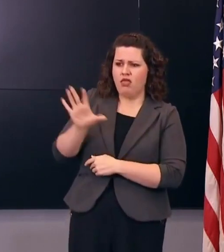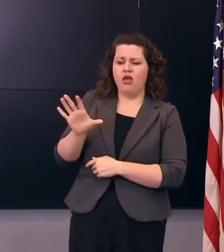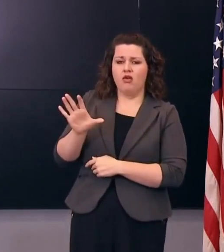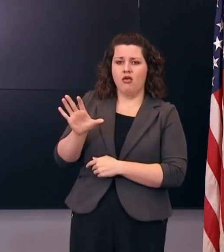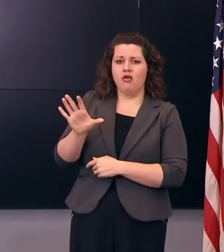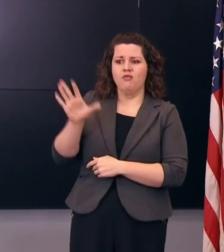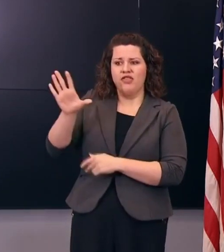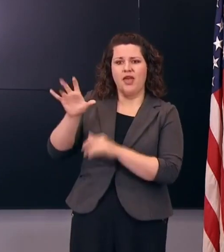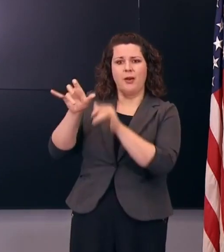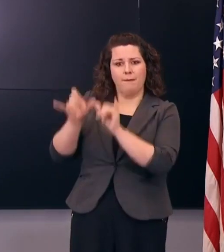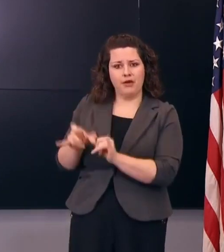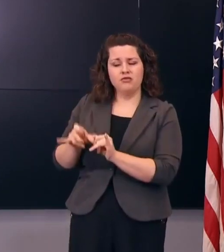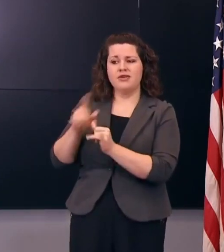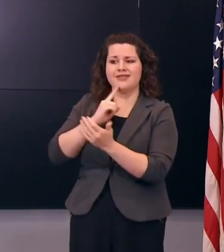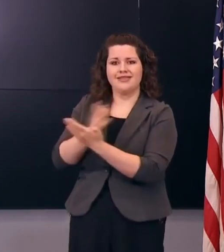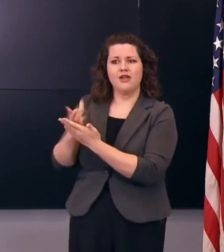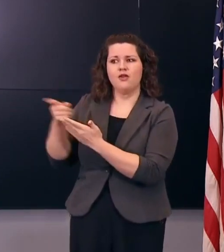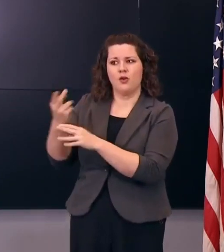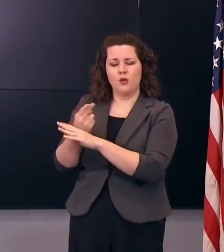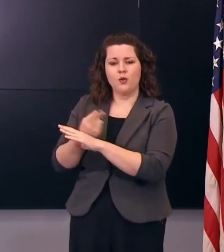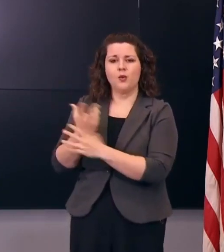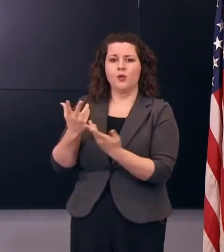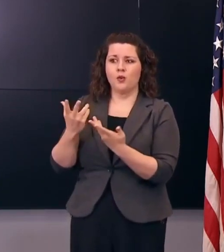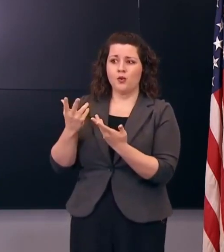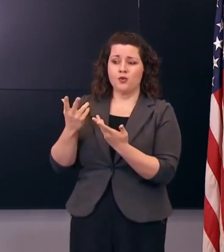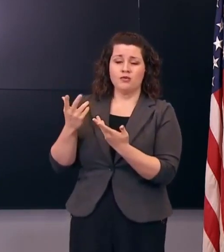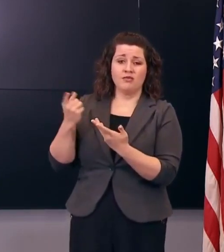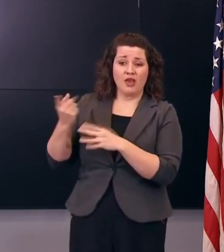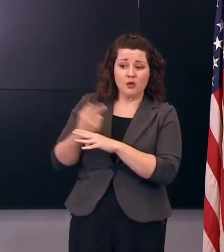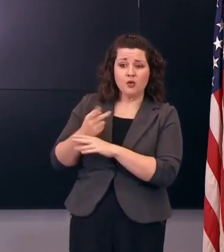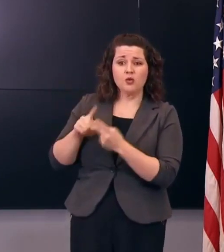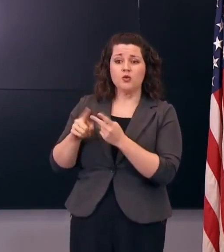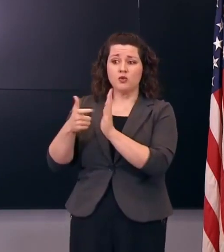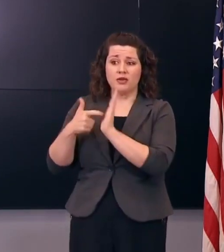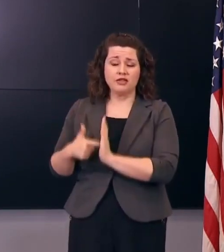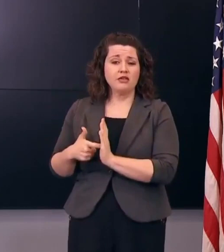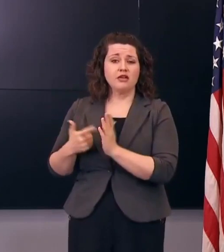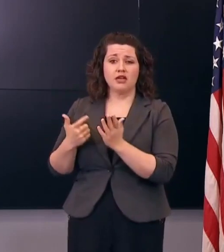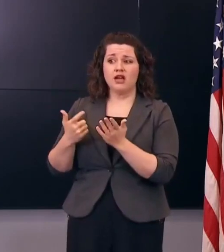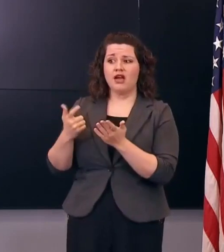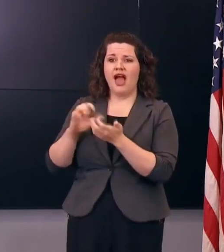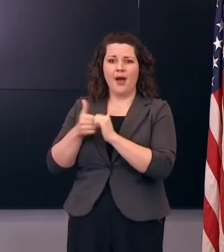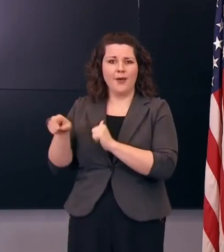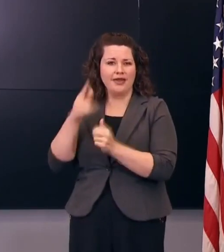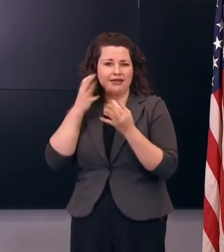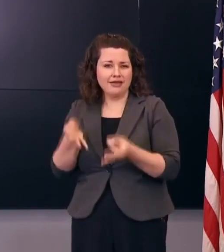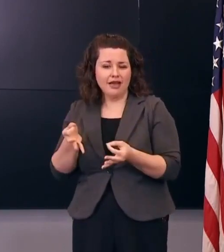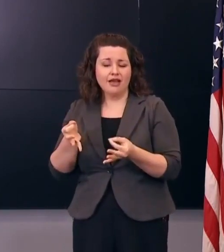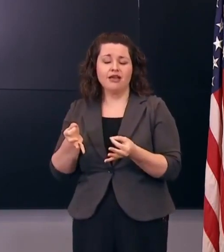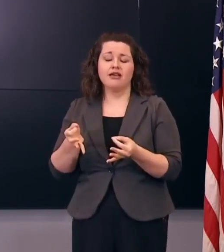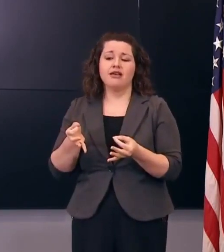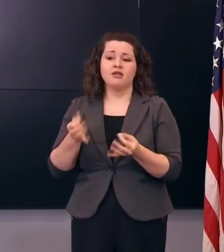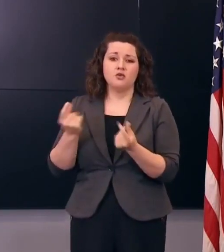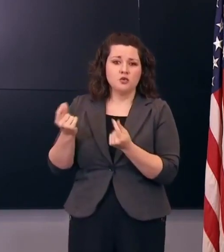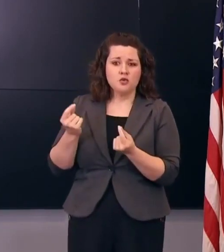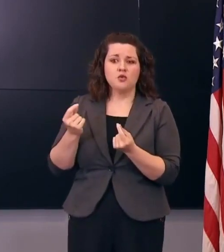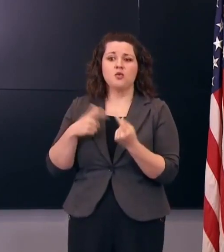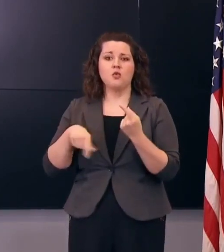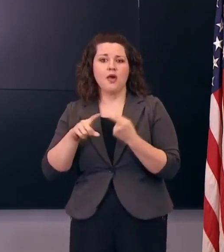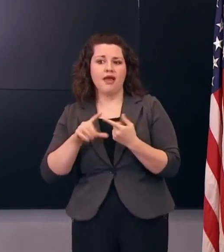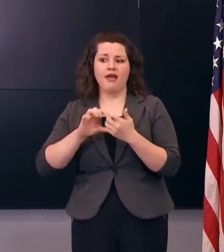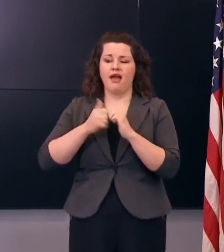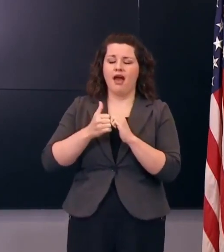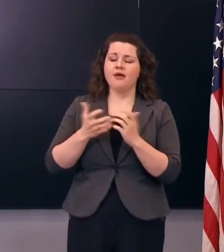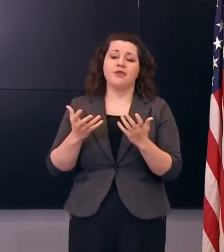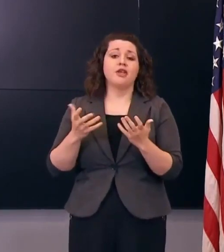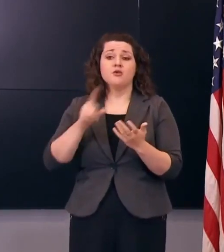what the metrics they were using and what did they use, what kind of criteria to make some of the decisions they made, when and how